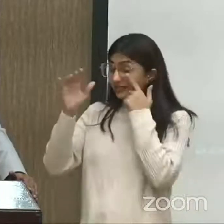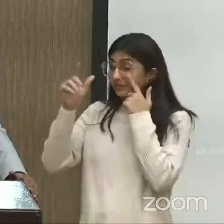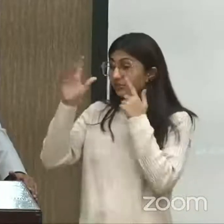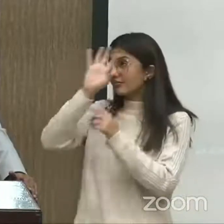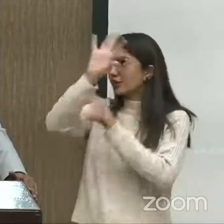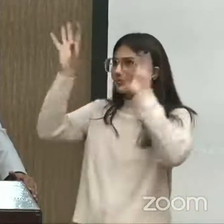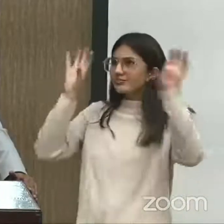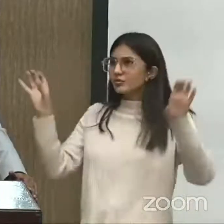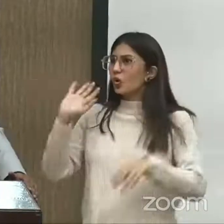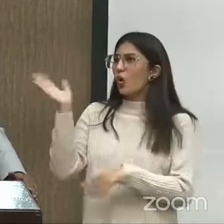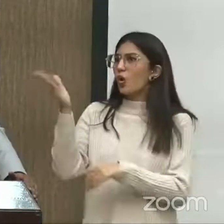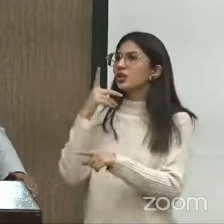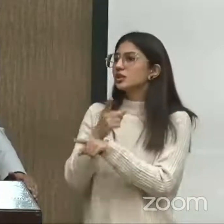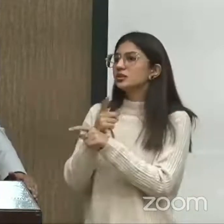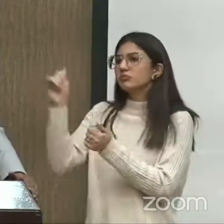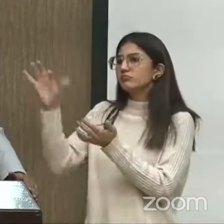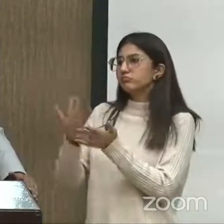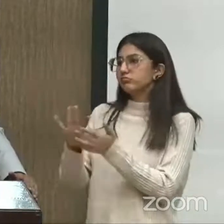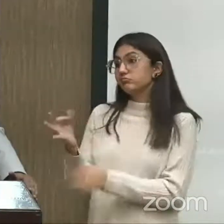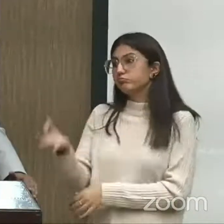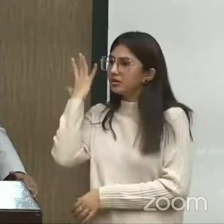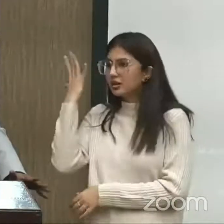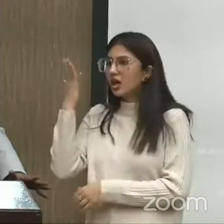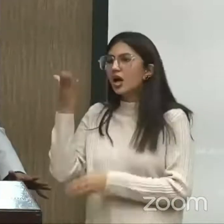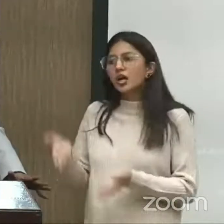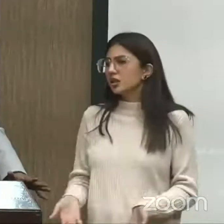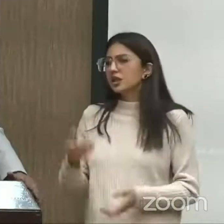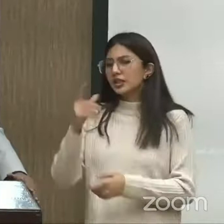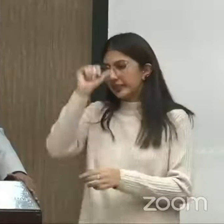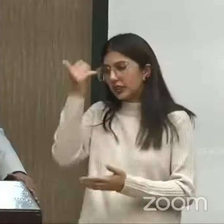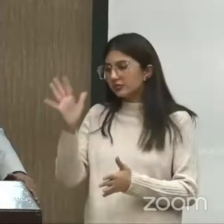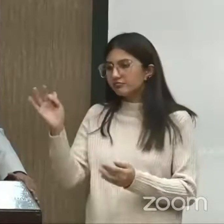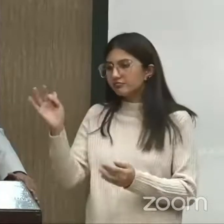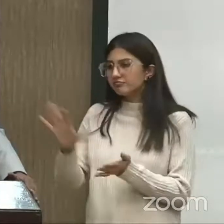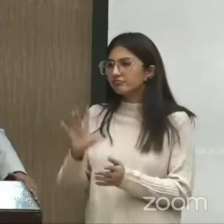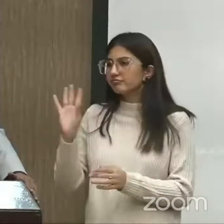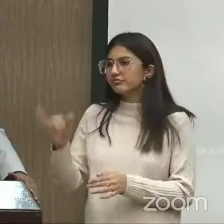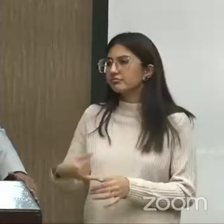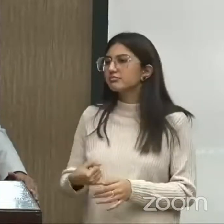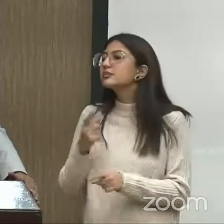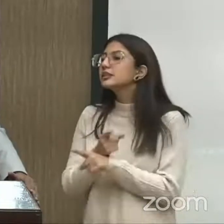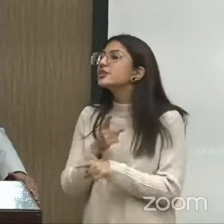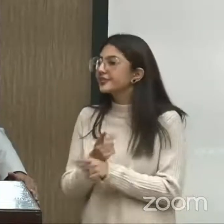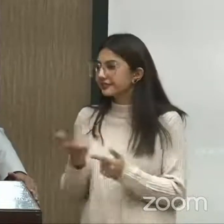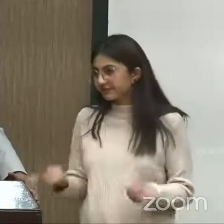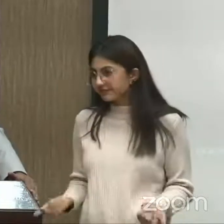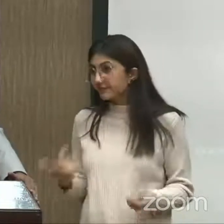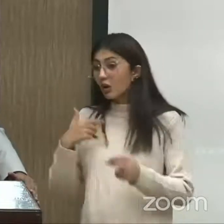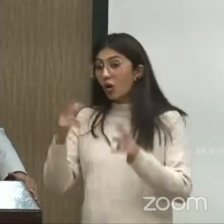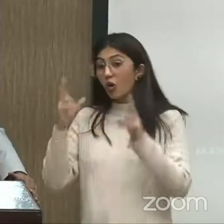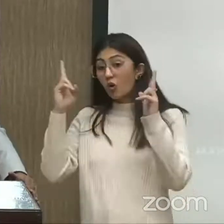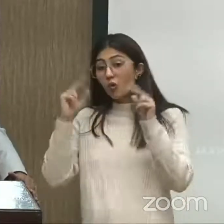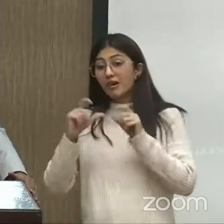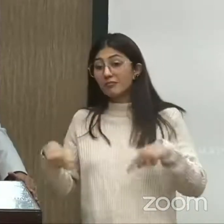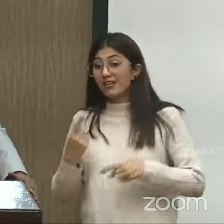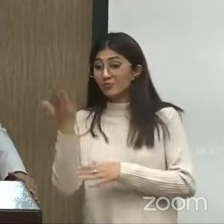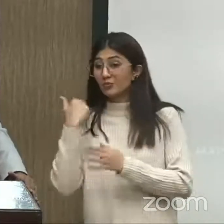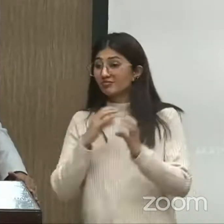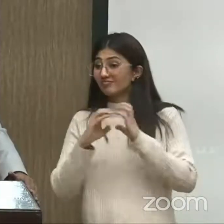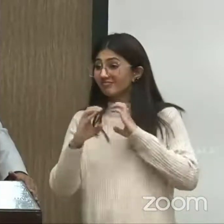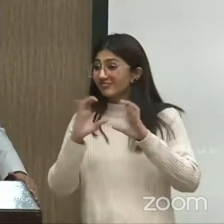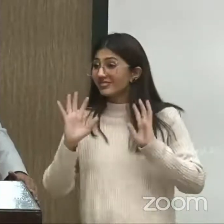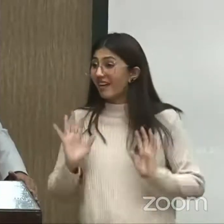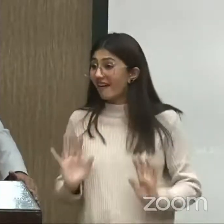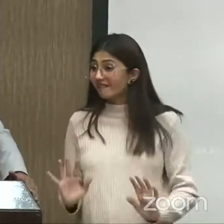if you look at India, it's not where it should be. So one of my hopes, and this is something I've been talking to Arman Bhai as well, that I want